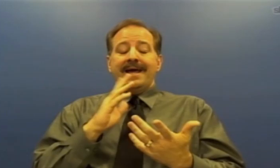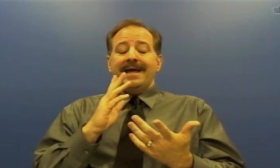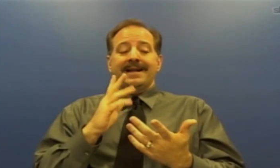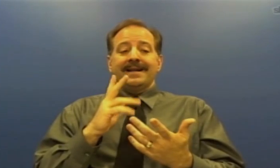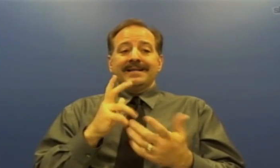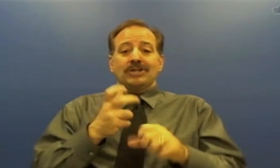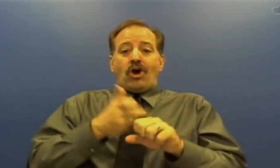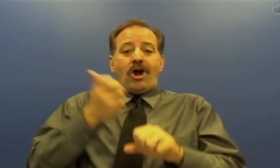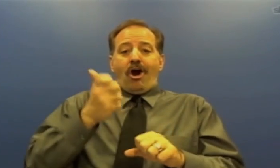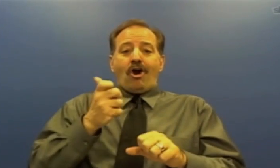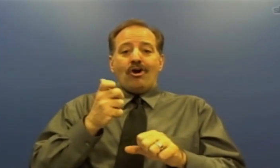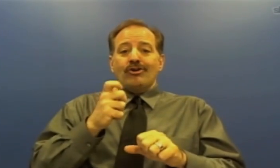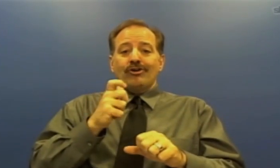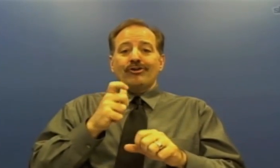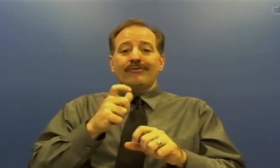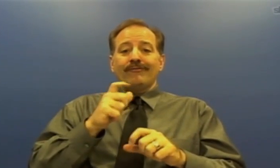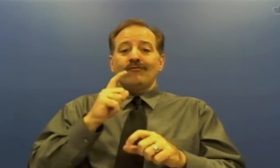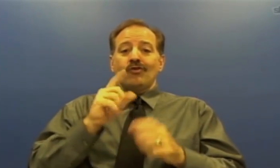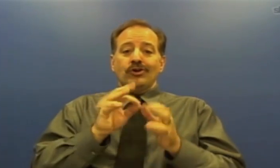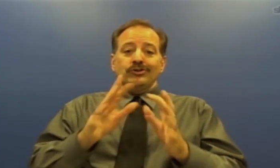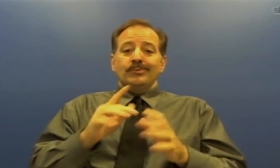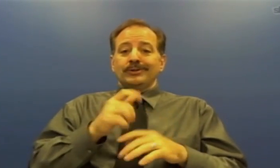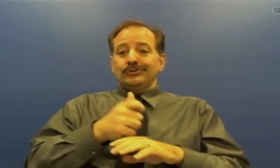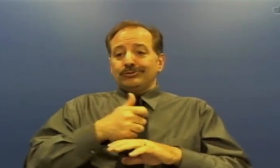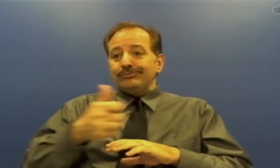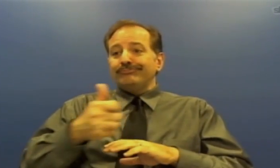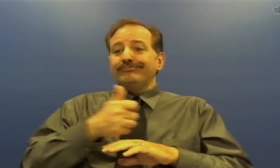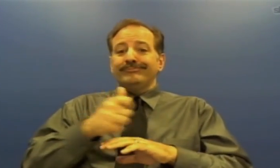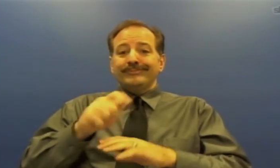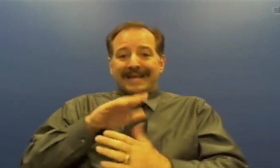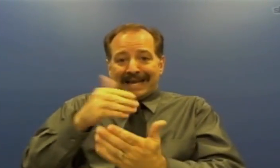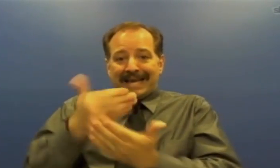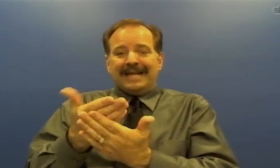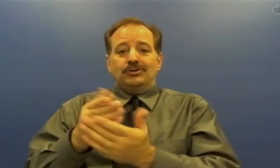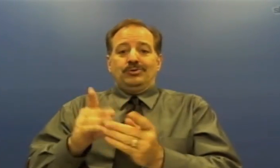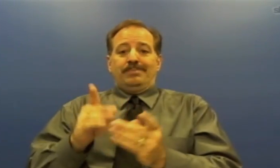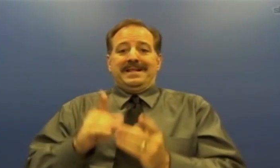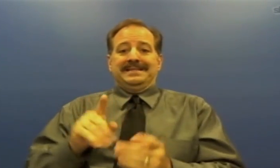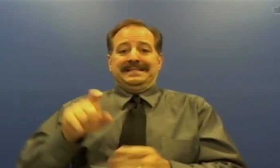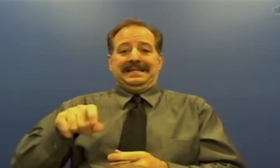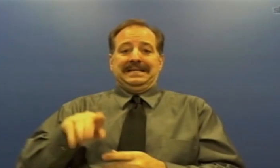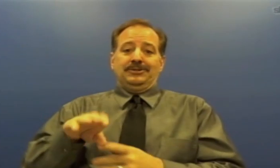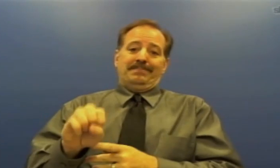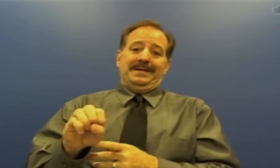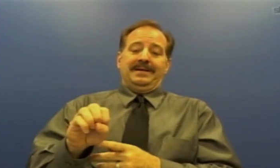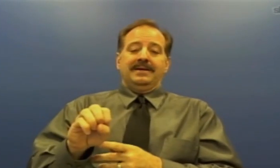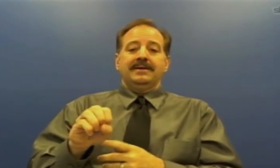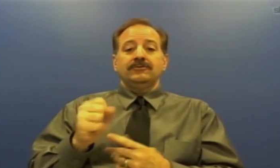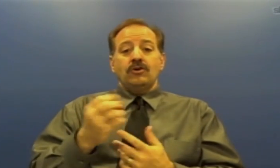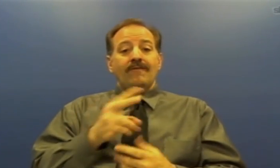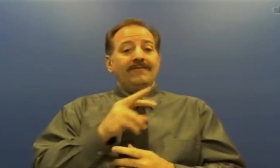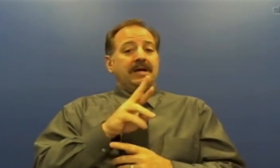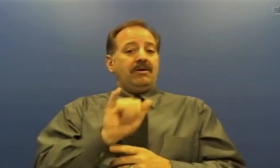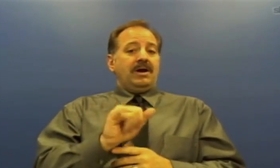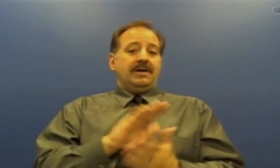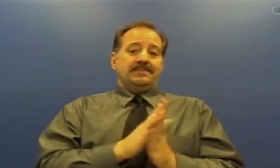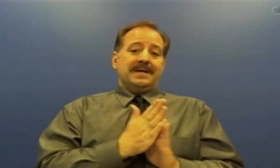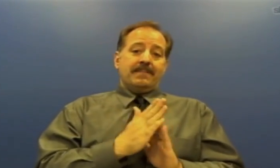trafficked and congestion is as such it is in cities, making that commute for interpreters to actually get to where they need to be can be